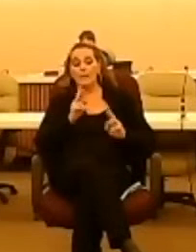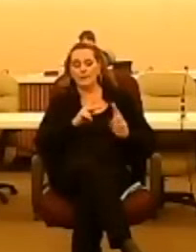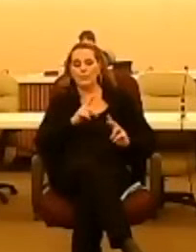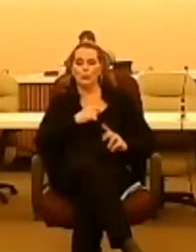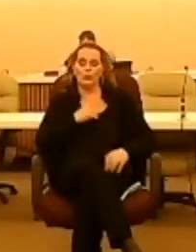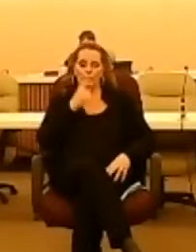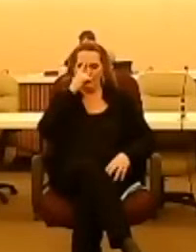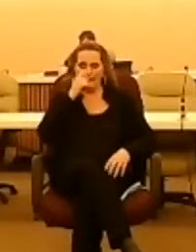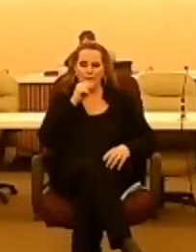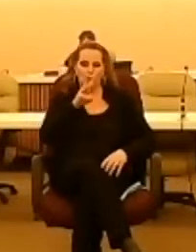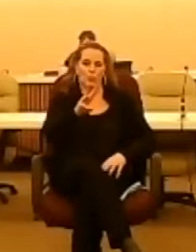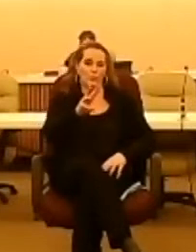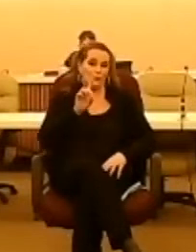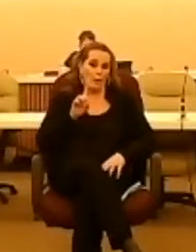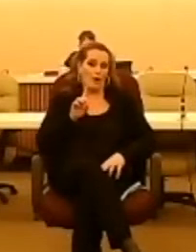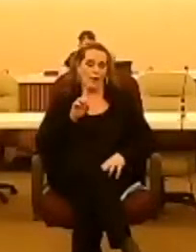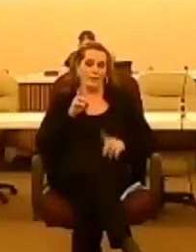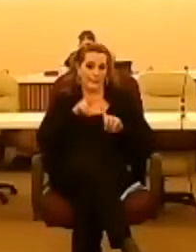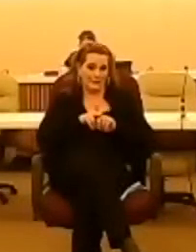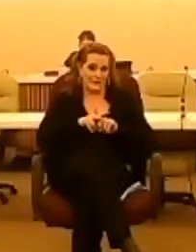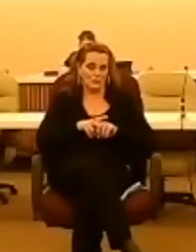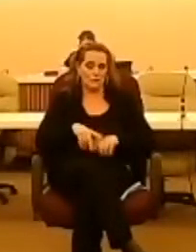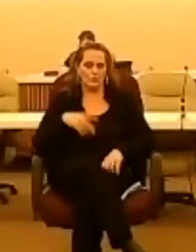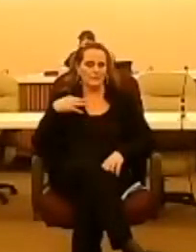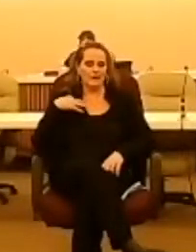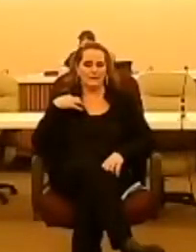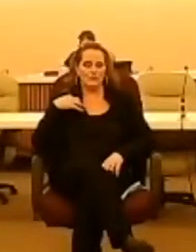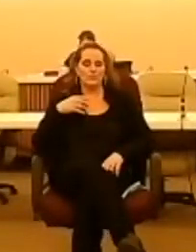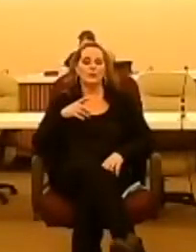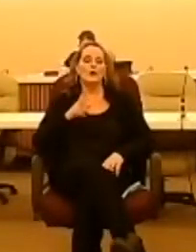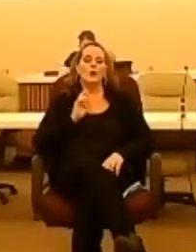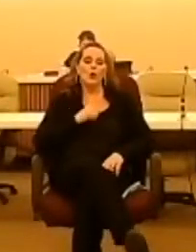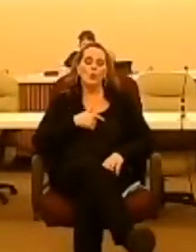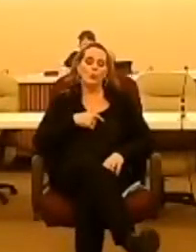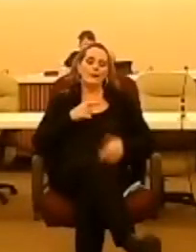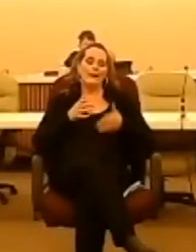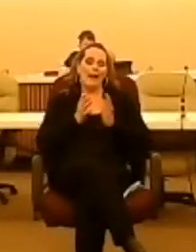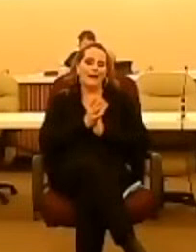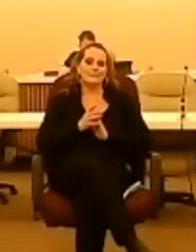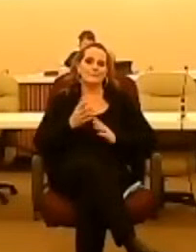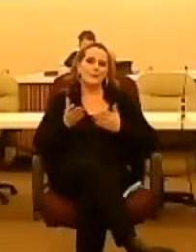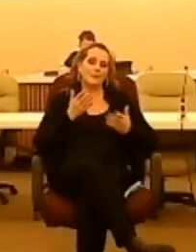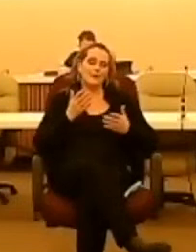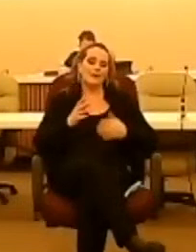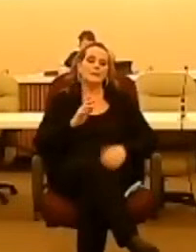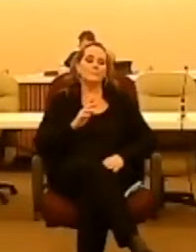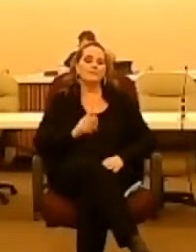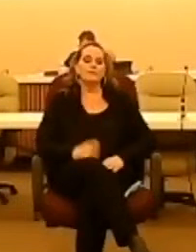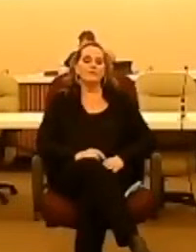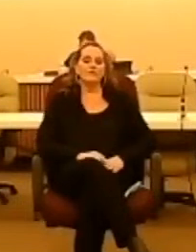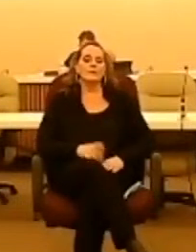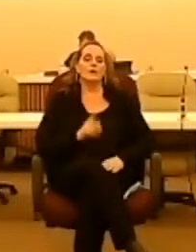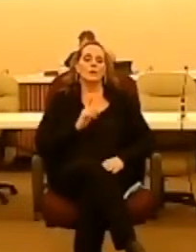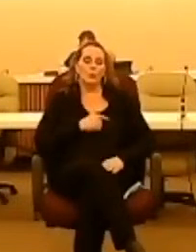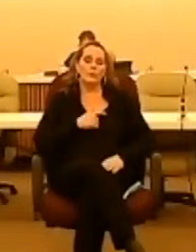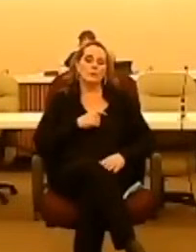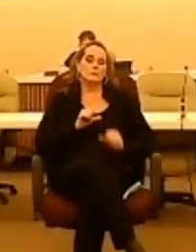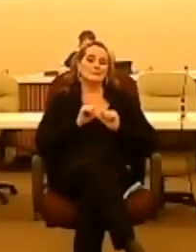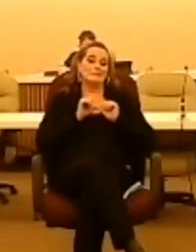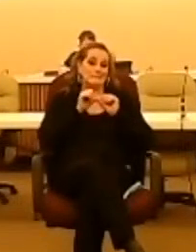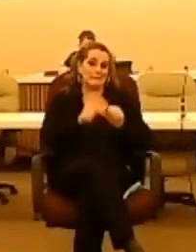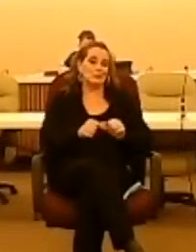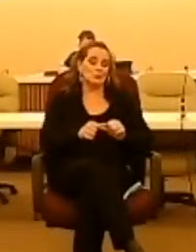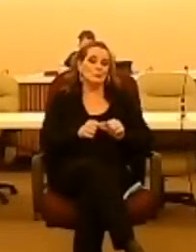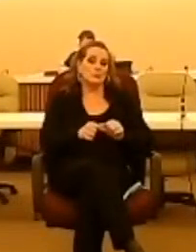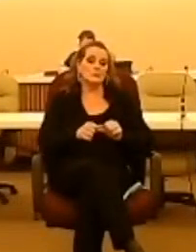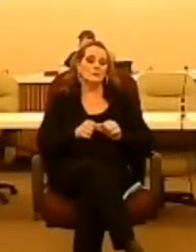considering withdrawing the application. We talked to them about instead that we move forward with the designation,